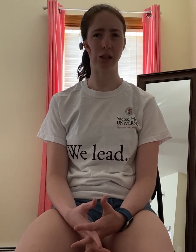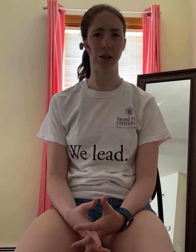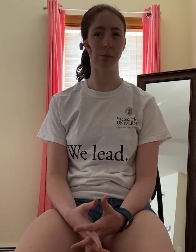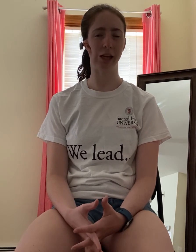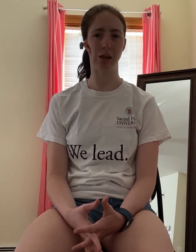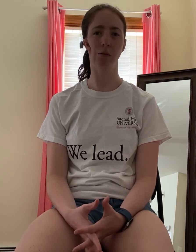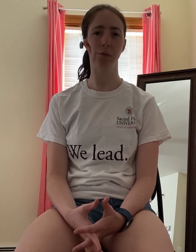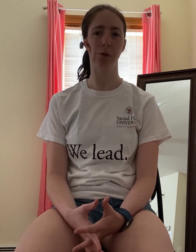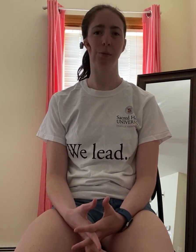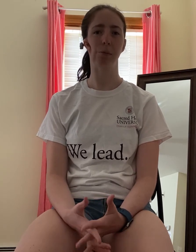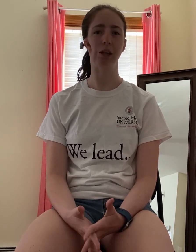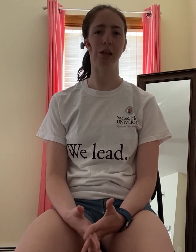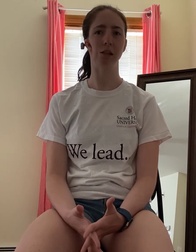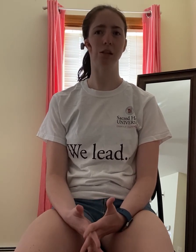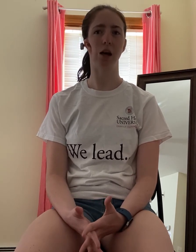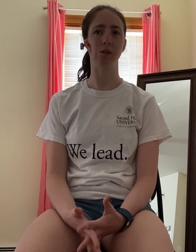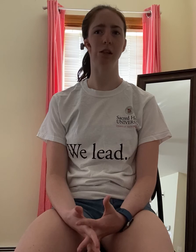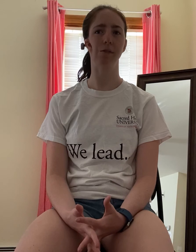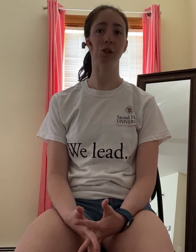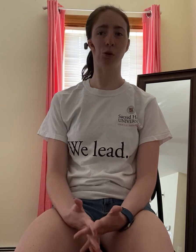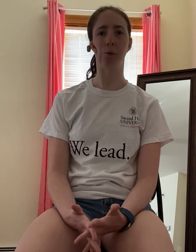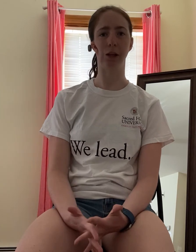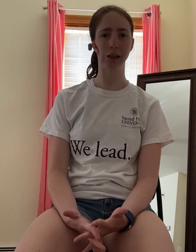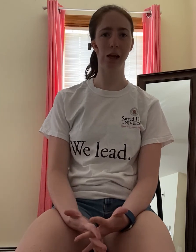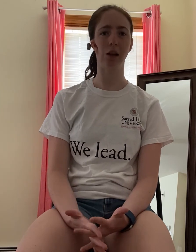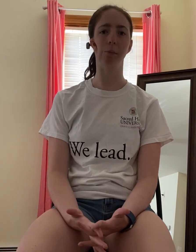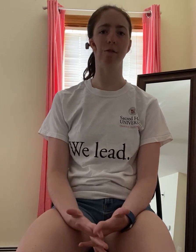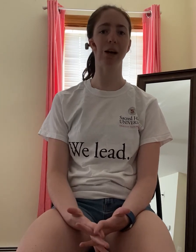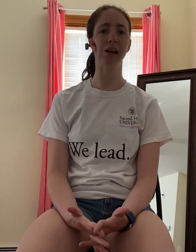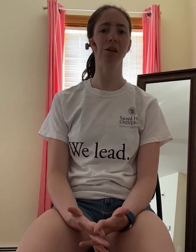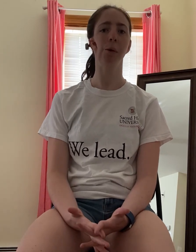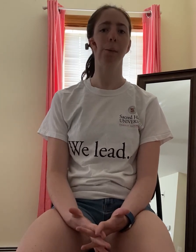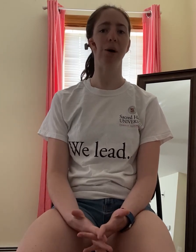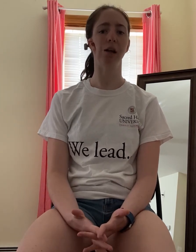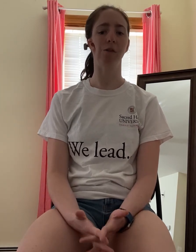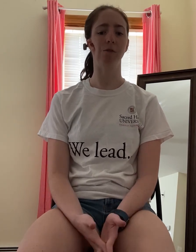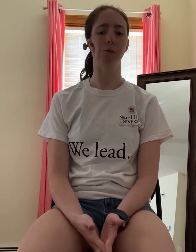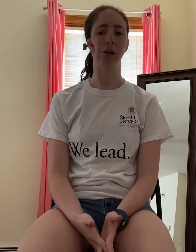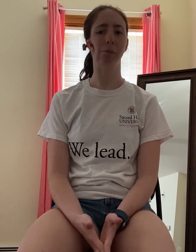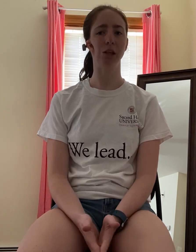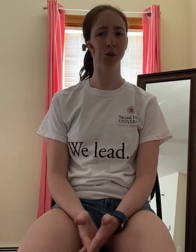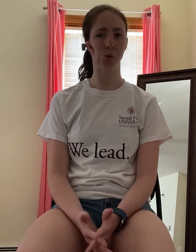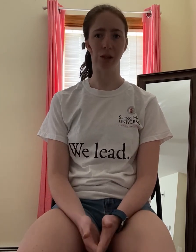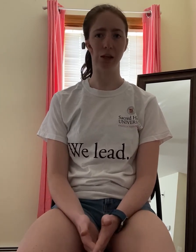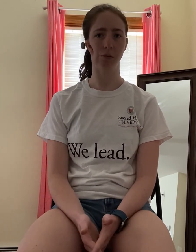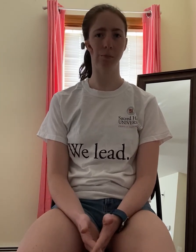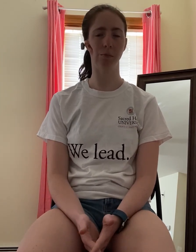in my head, because obviously if it's a short word like that, that'll be fine. But if, like, pretend you were reading. If